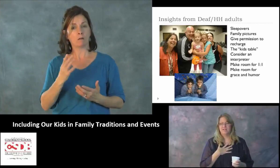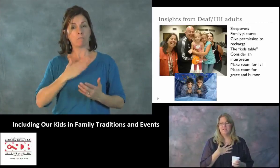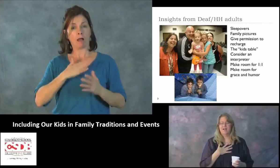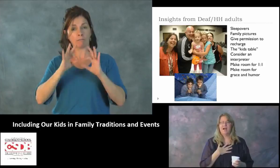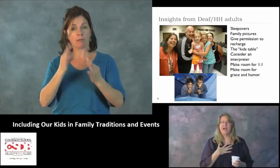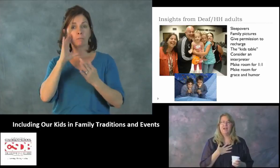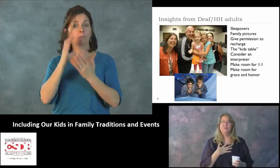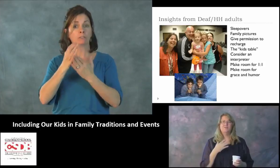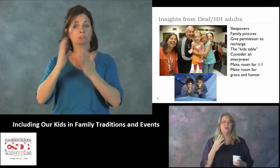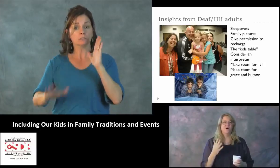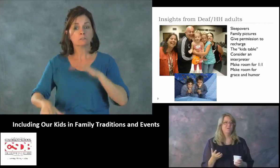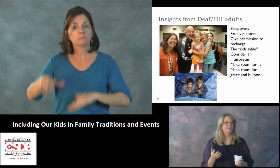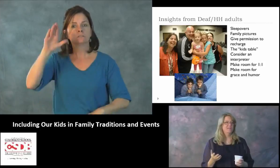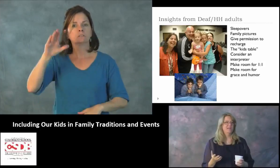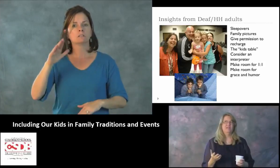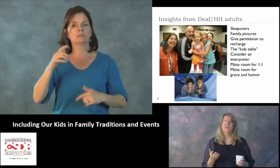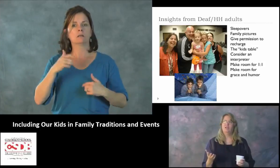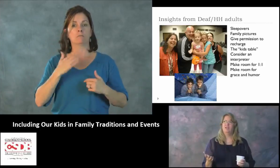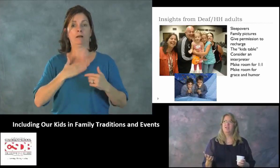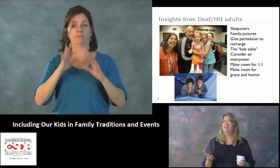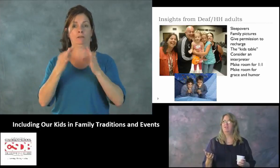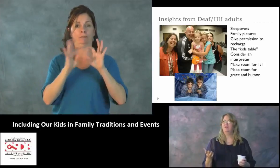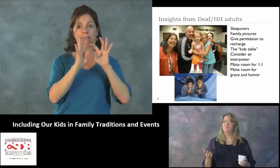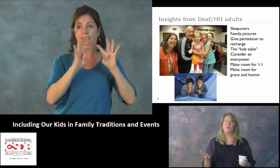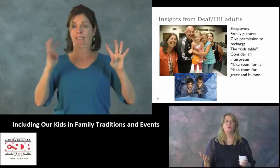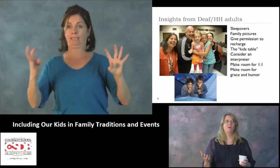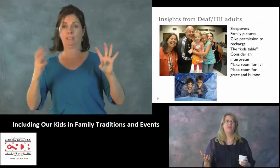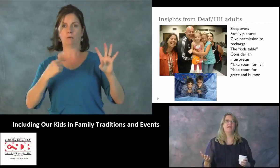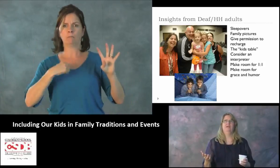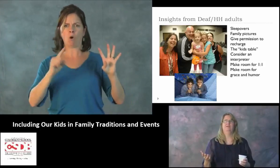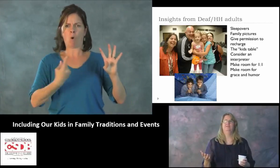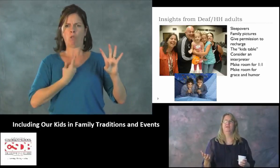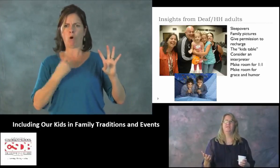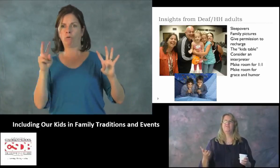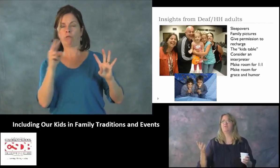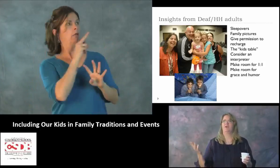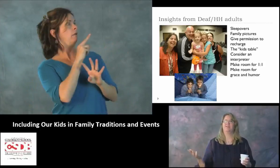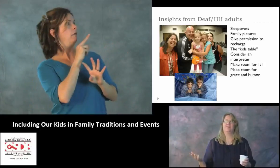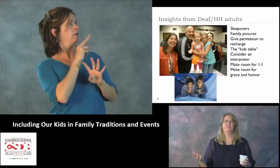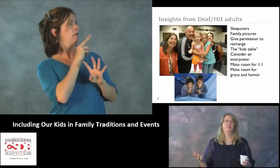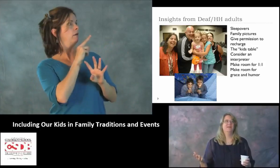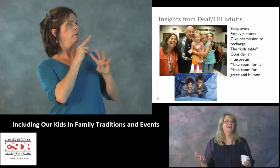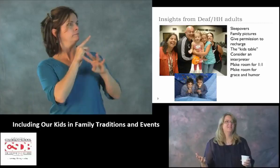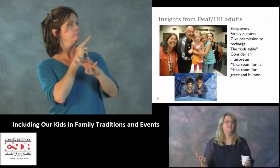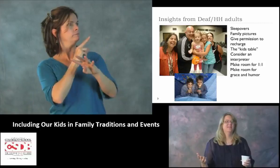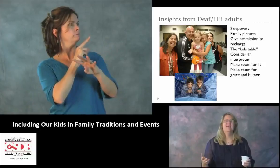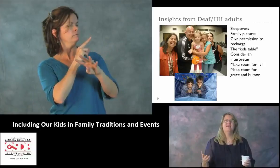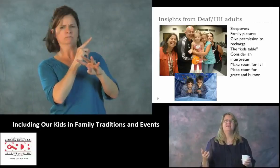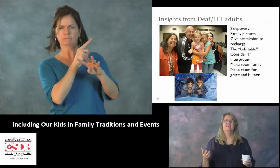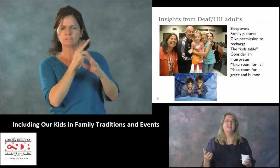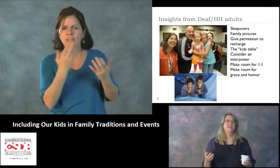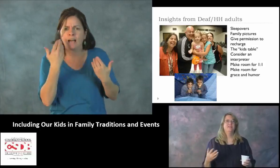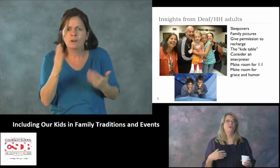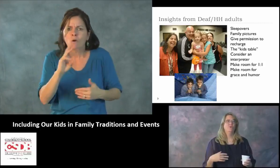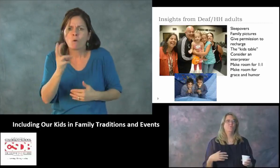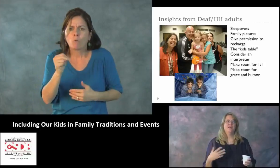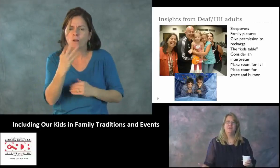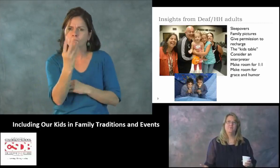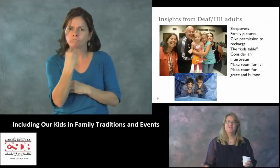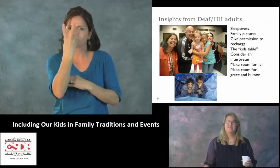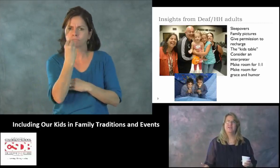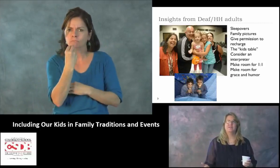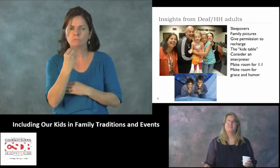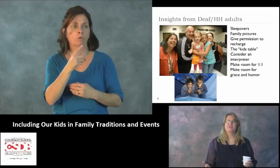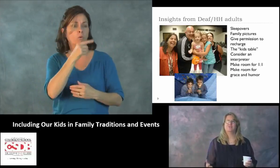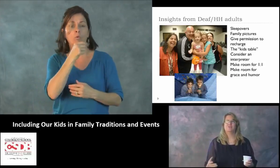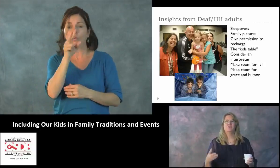pictures, I was always the kid looking the wrong way, a different way than everybody else, because I didn't know when they